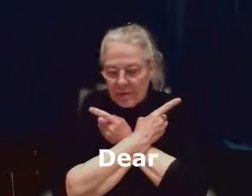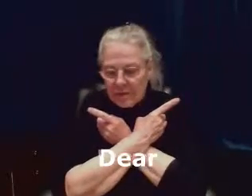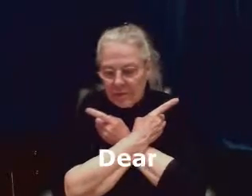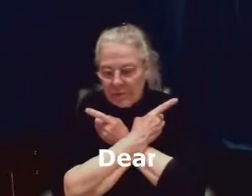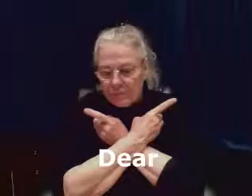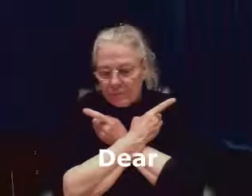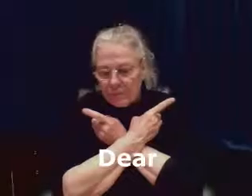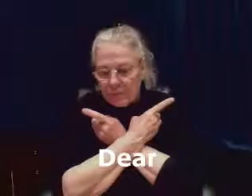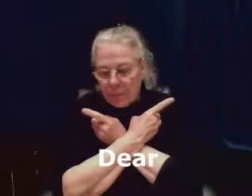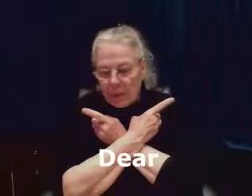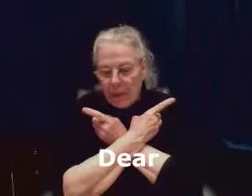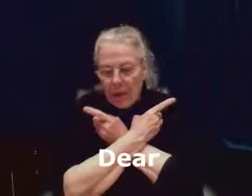hands.